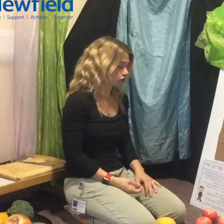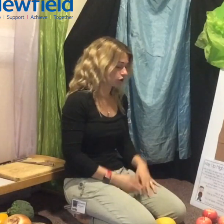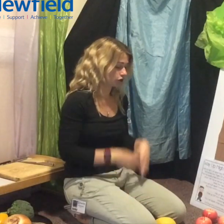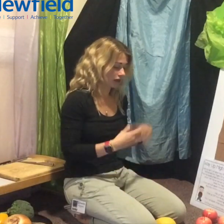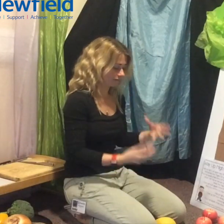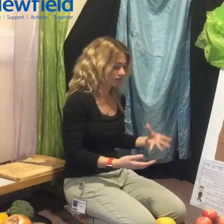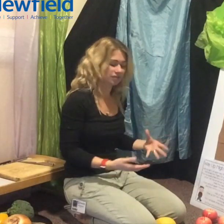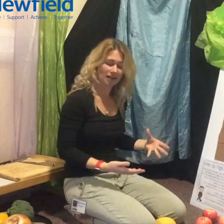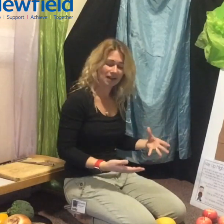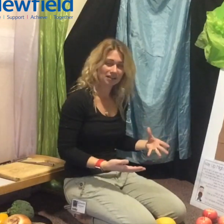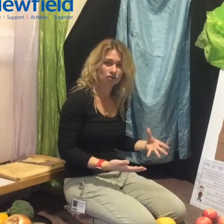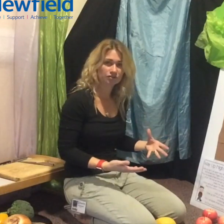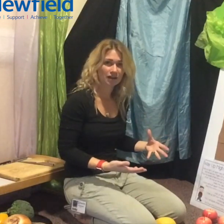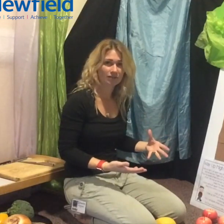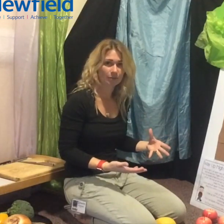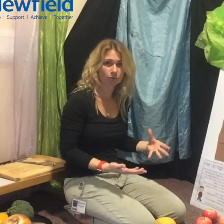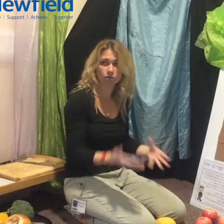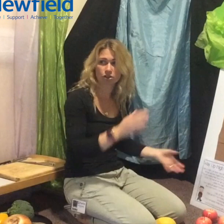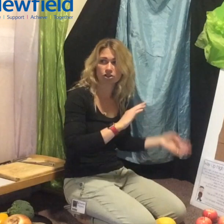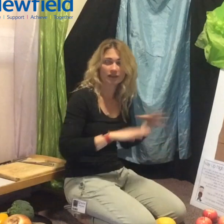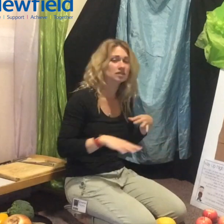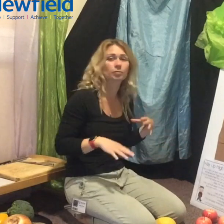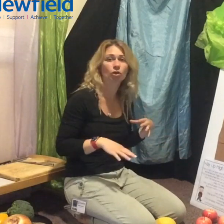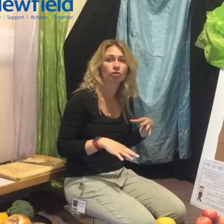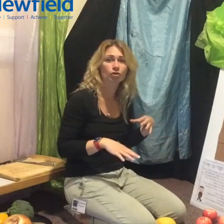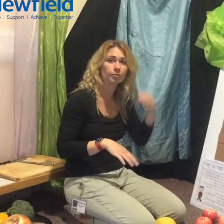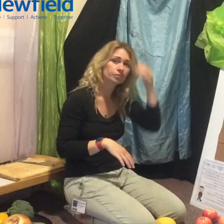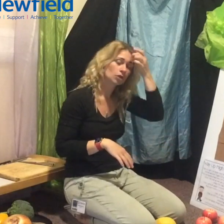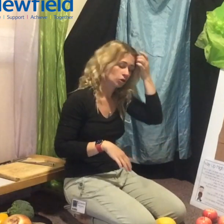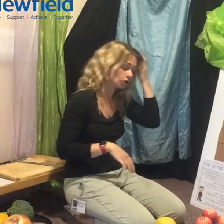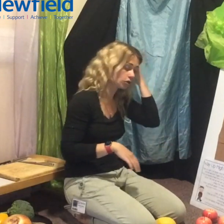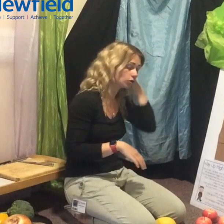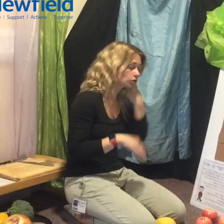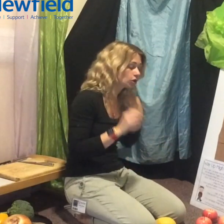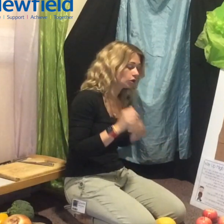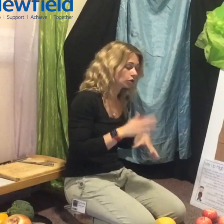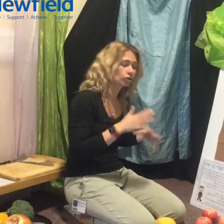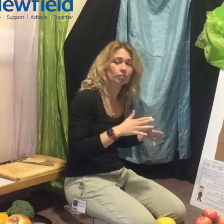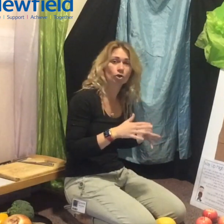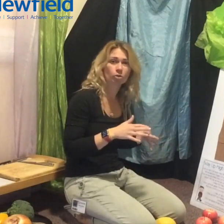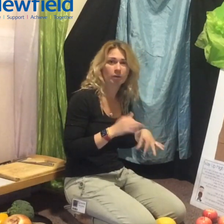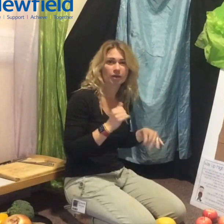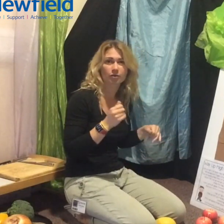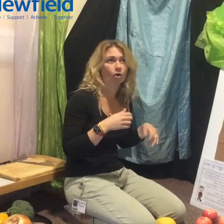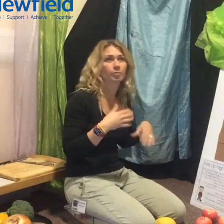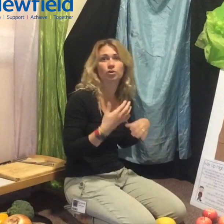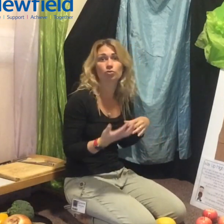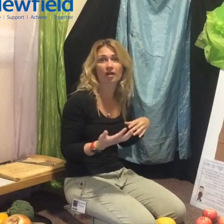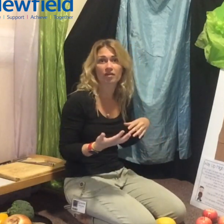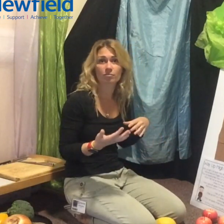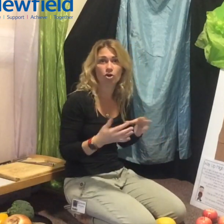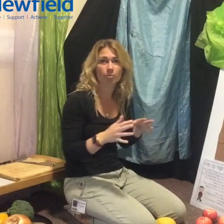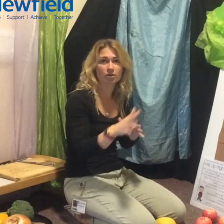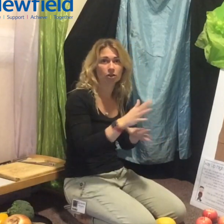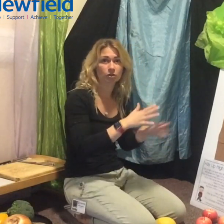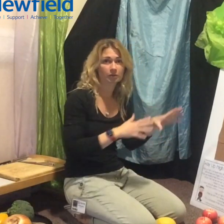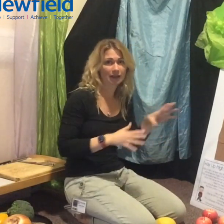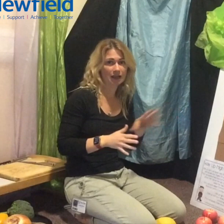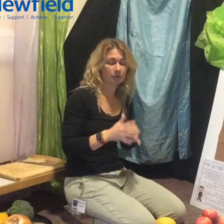So, after you've had those 5 apples and you've explored them, you could cut them up or puree them up, and you could play with